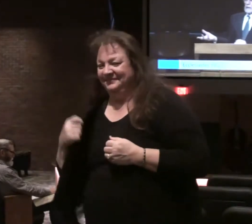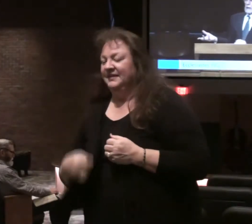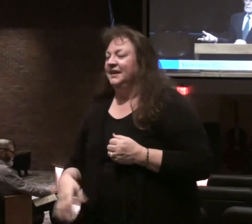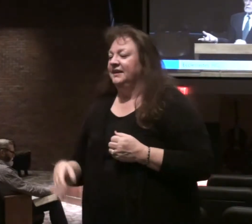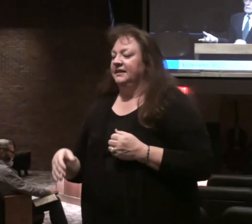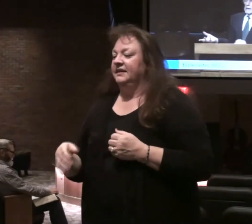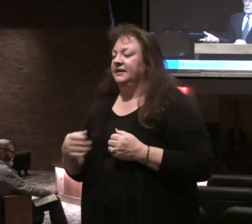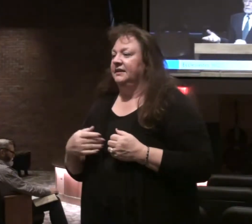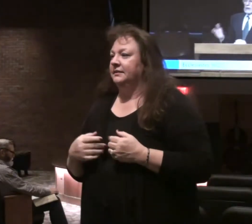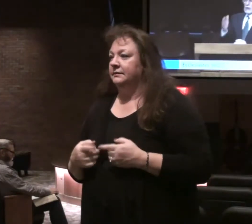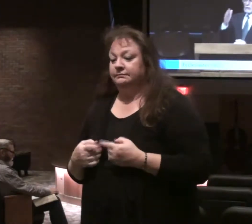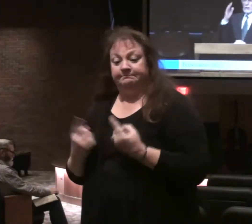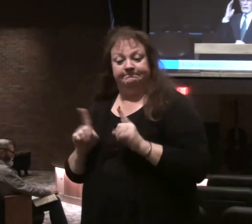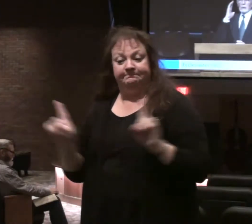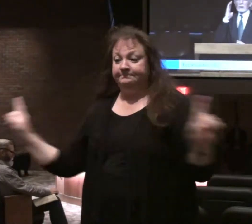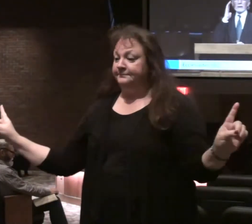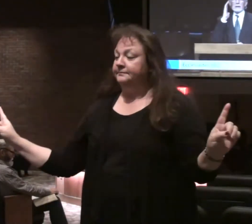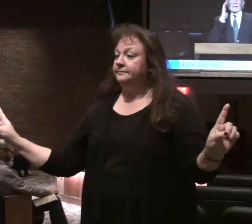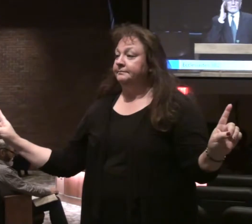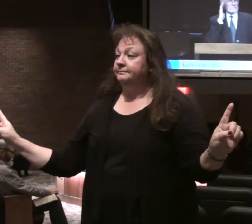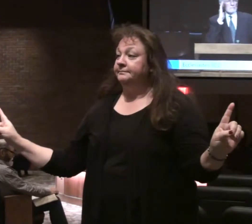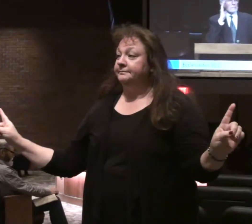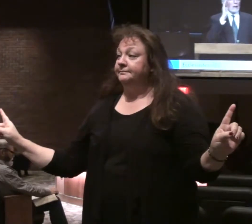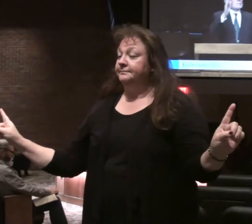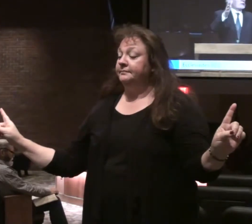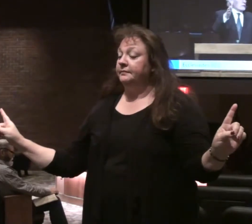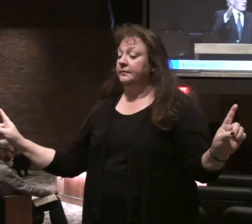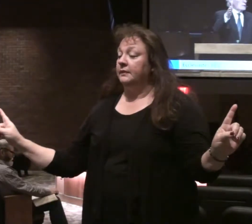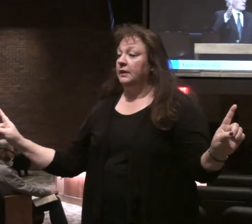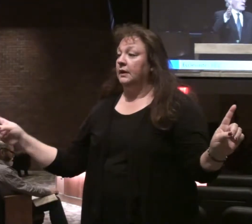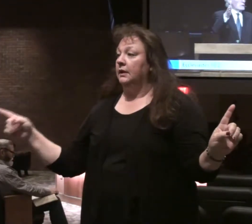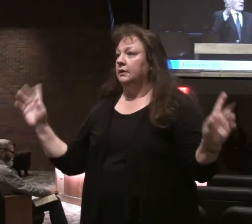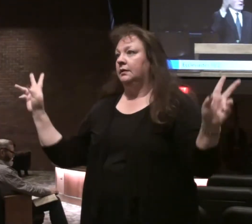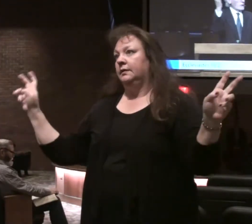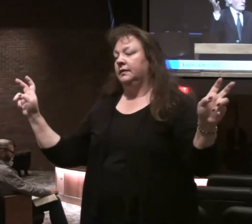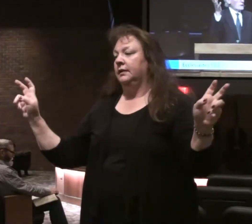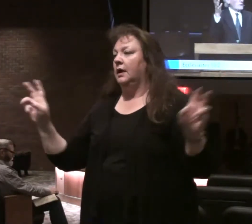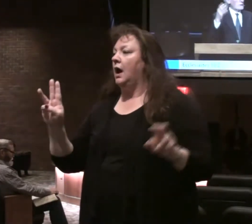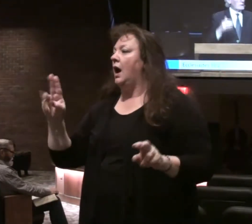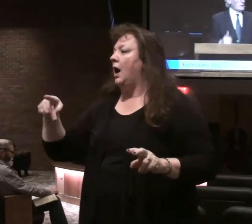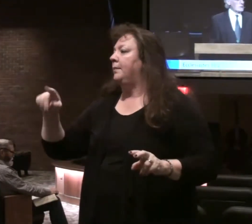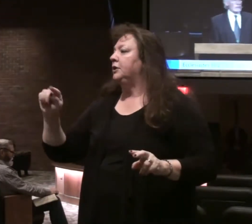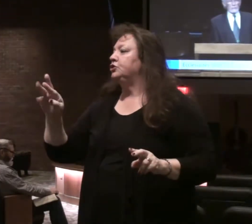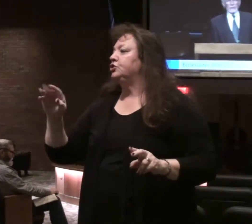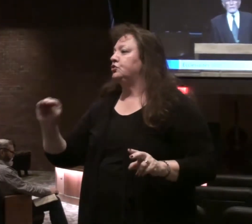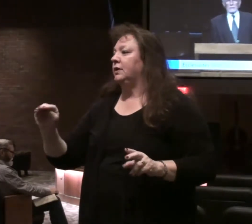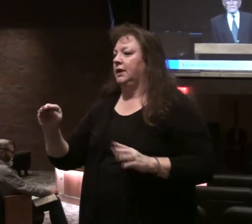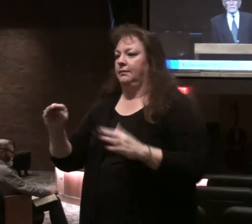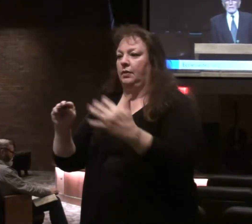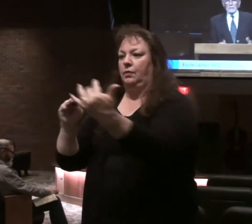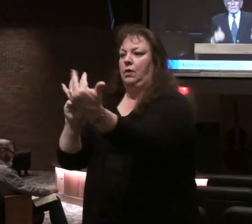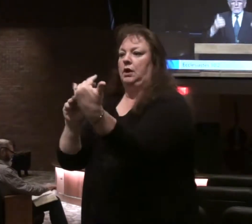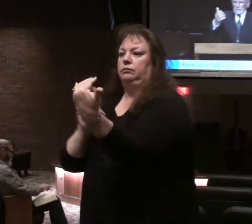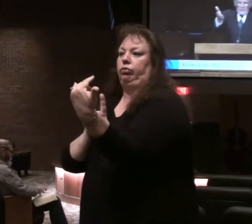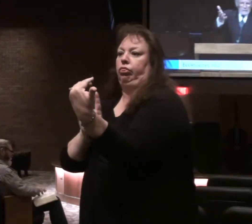We're going opposite directions. So you were going upstream, as we use another illustration.